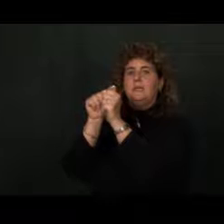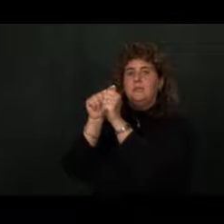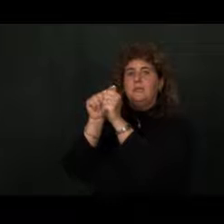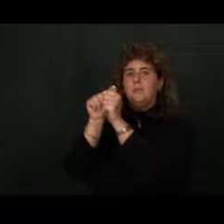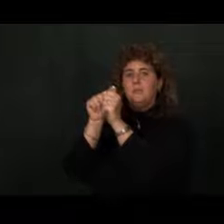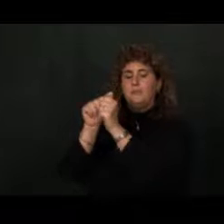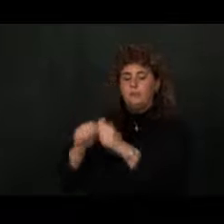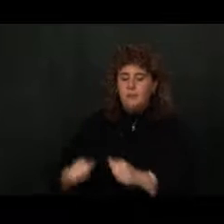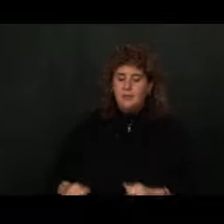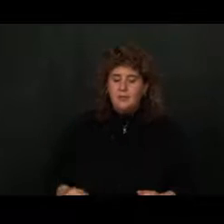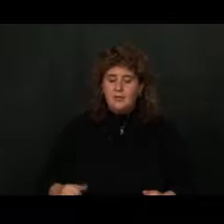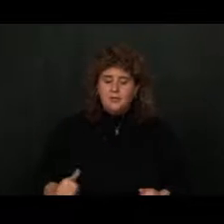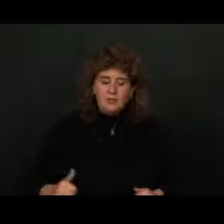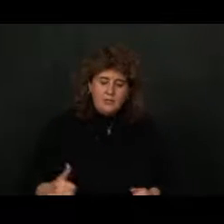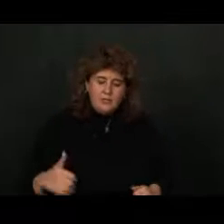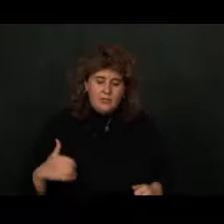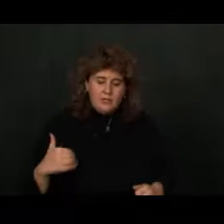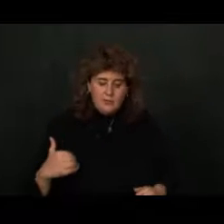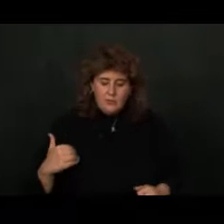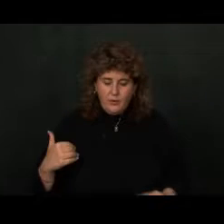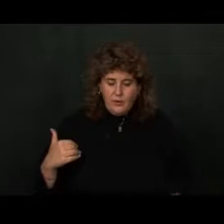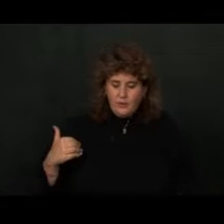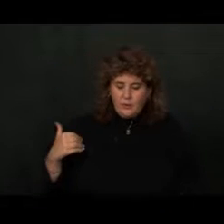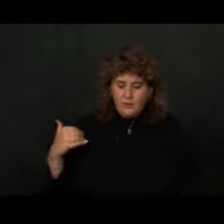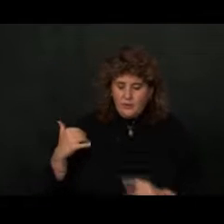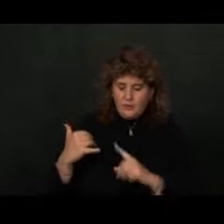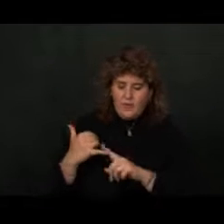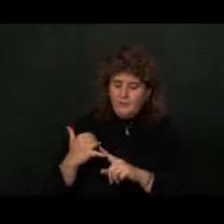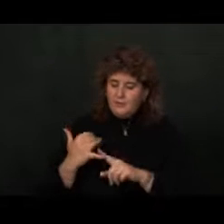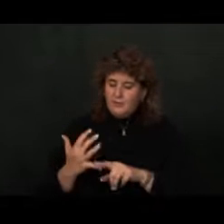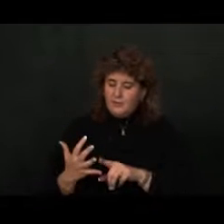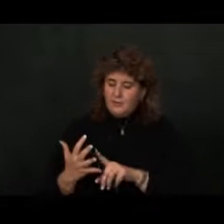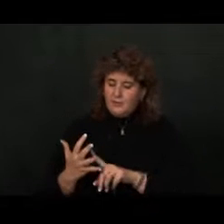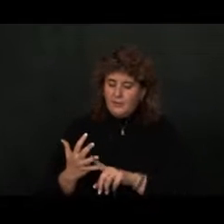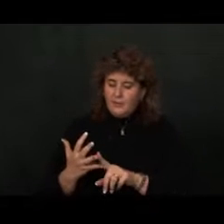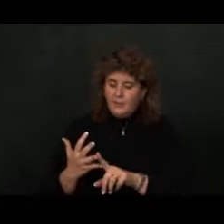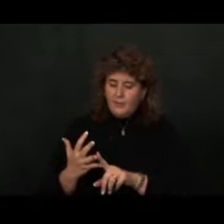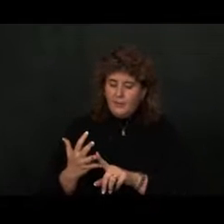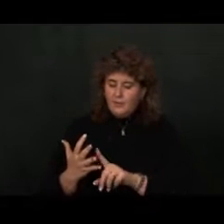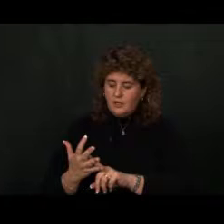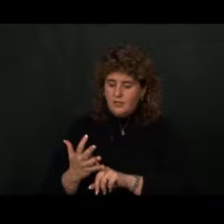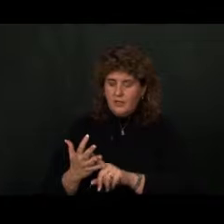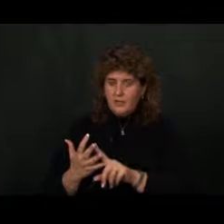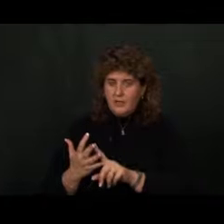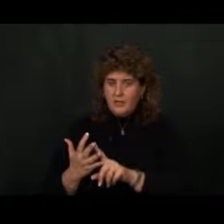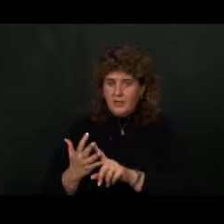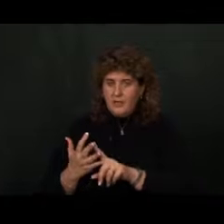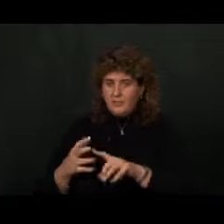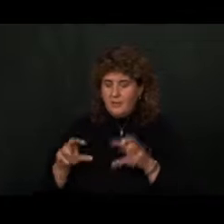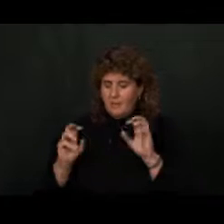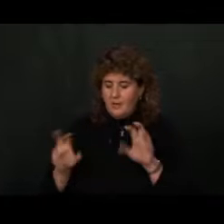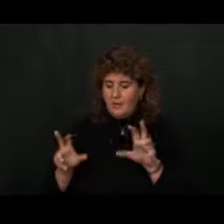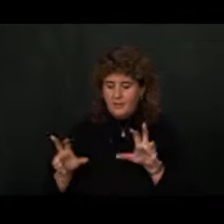hemolytic. All right? So, Staph aureus, Strep pyogenes, Strep A galactiae, beta